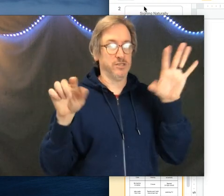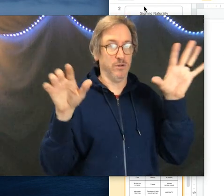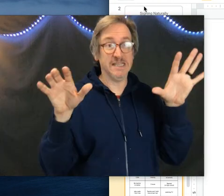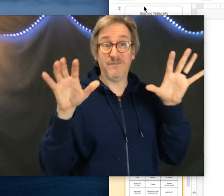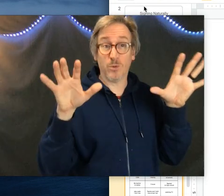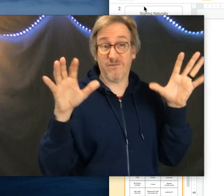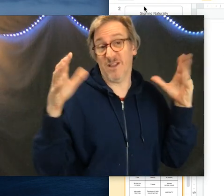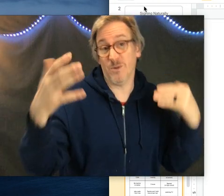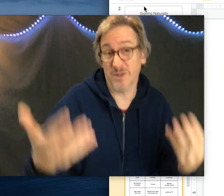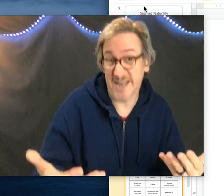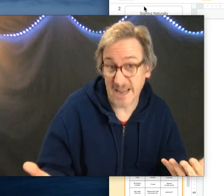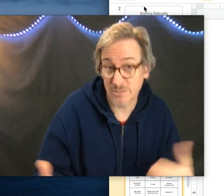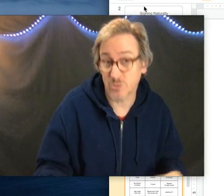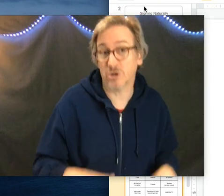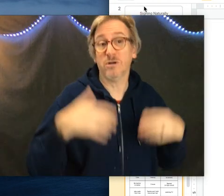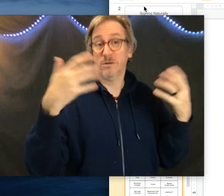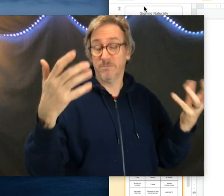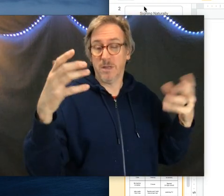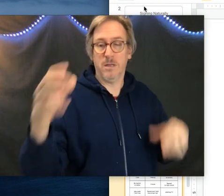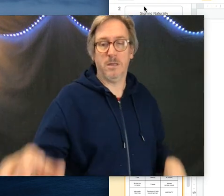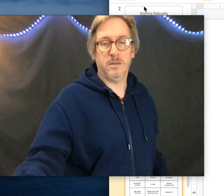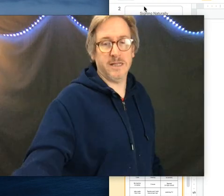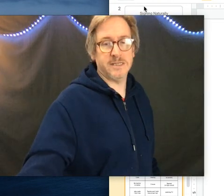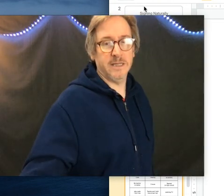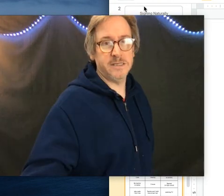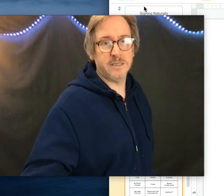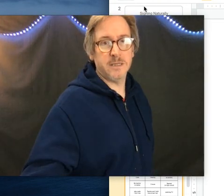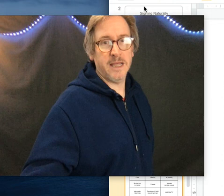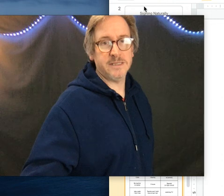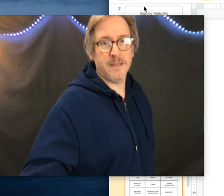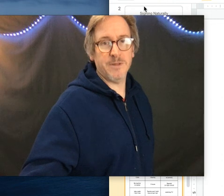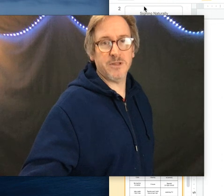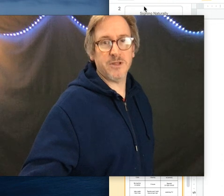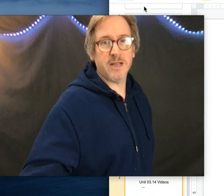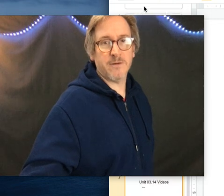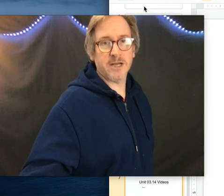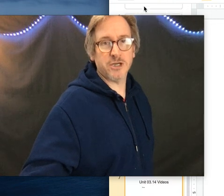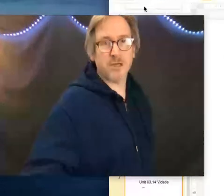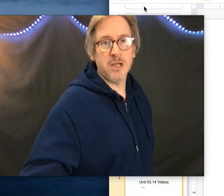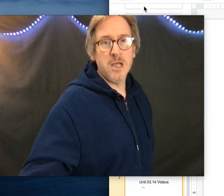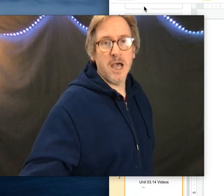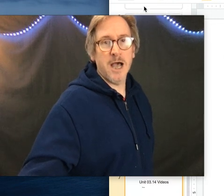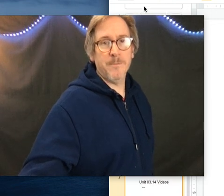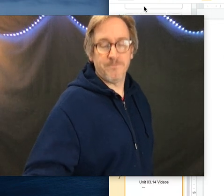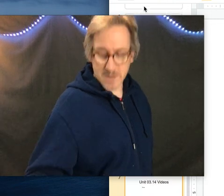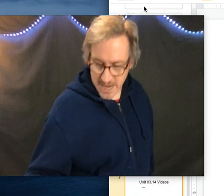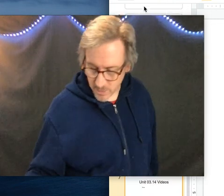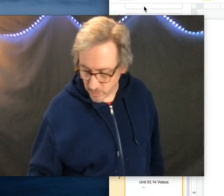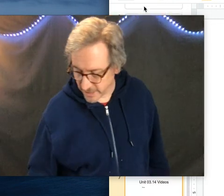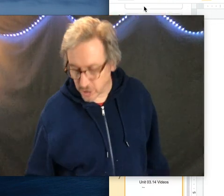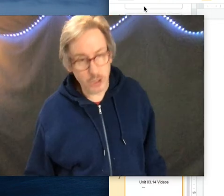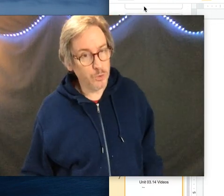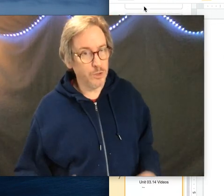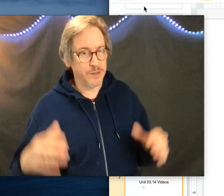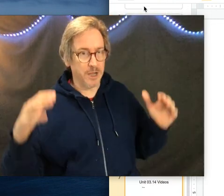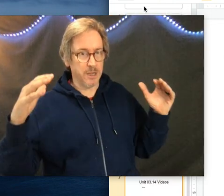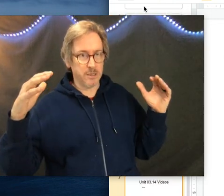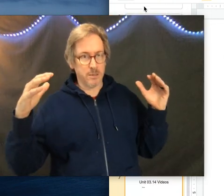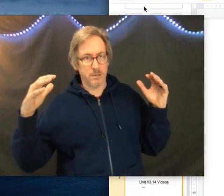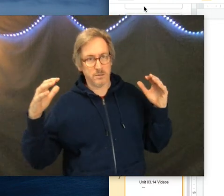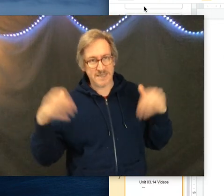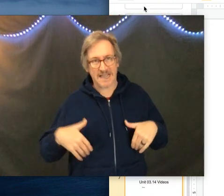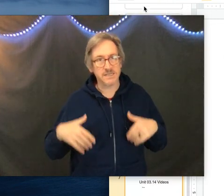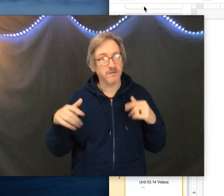space. So at least if you were following what the names were, that's at least a step in the right direction. I will include